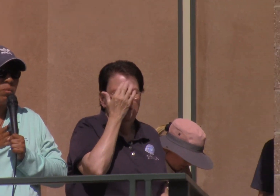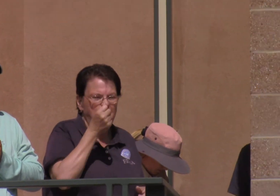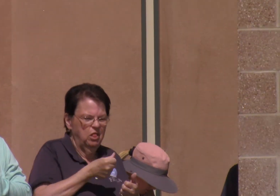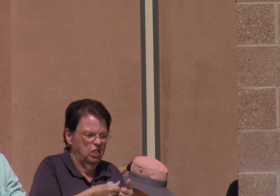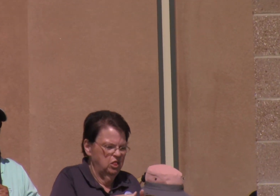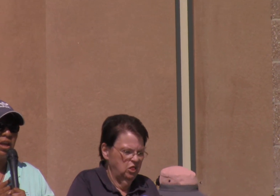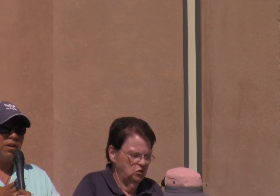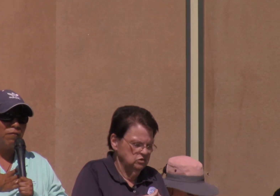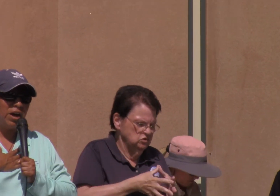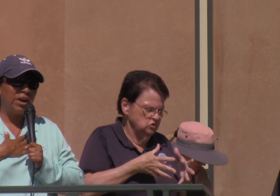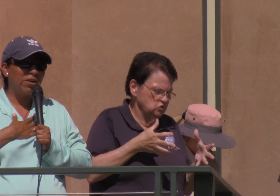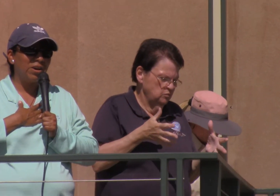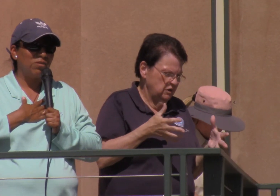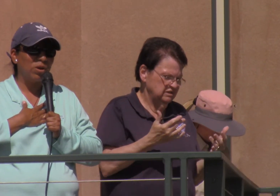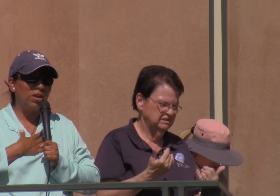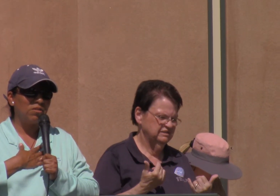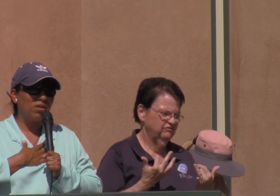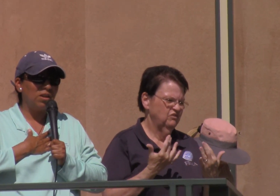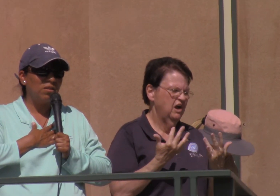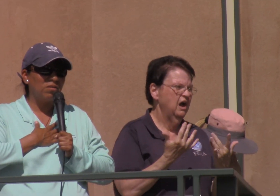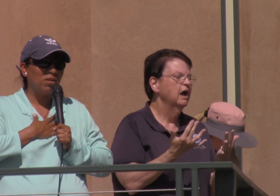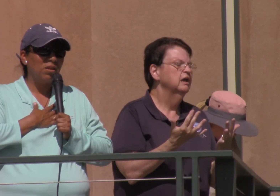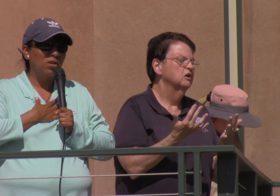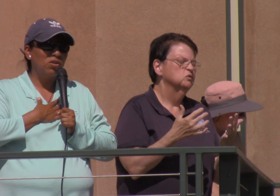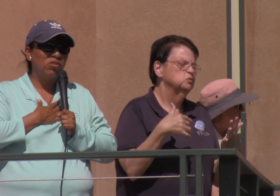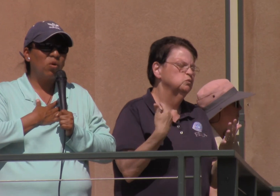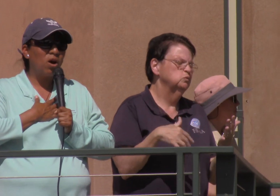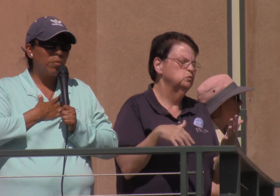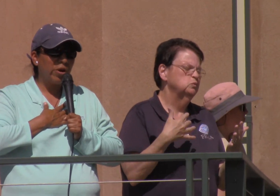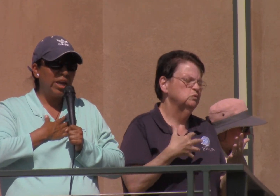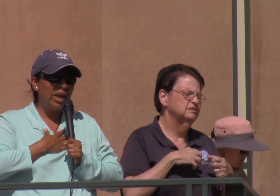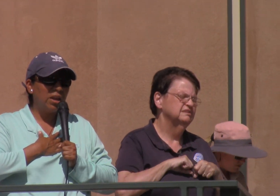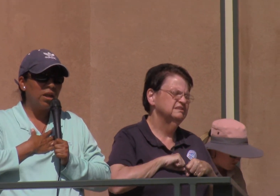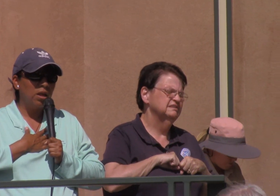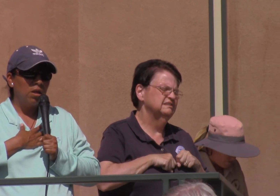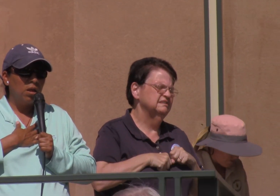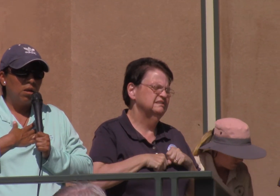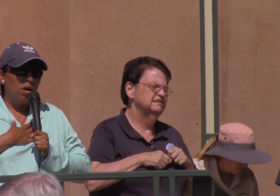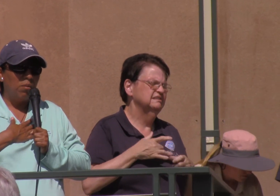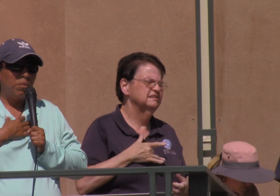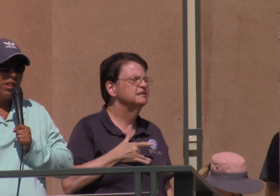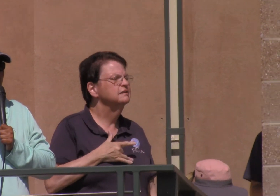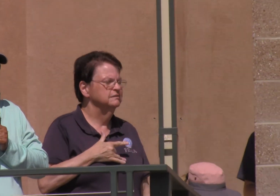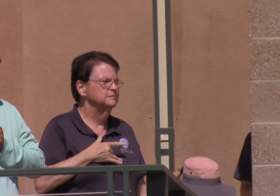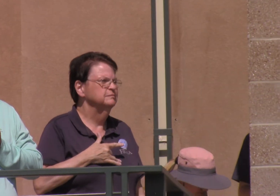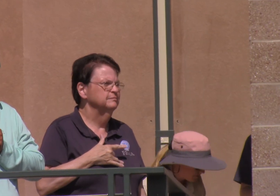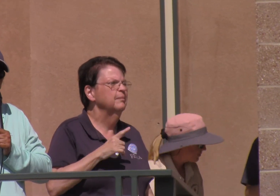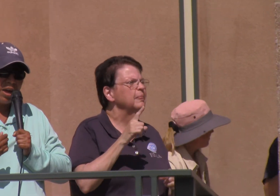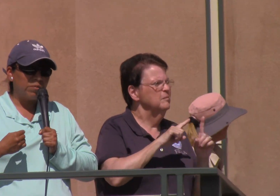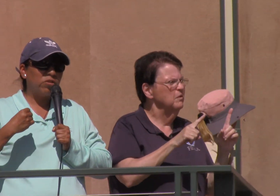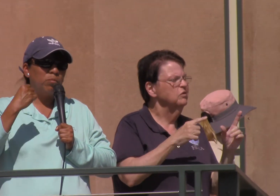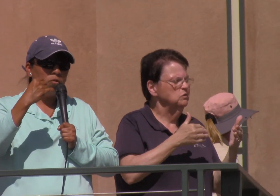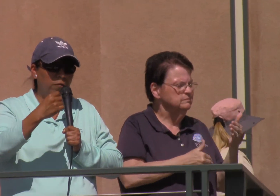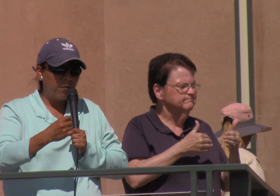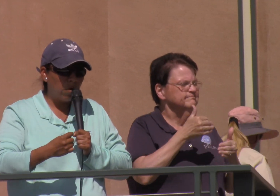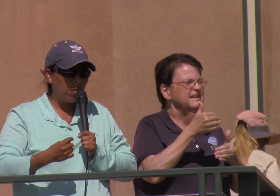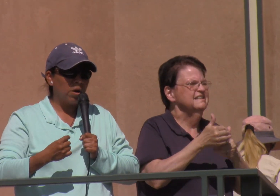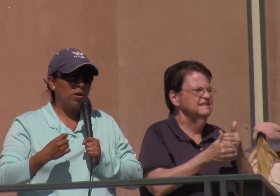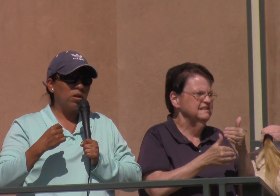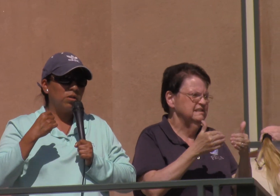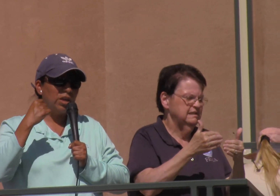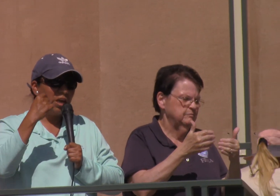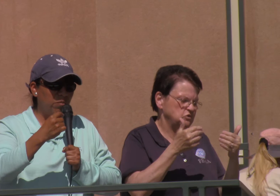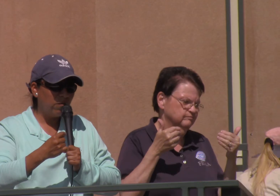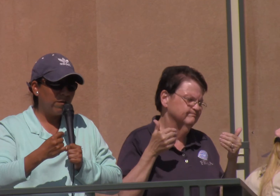losing so much in a fire is so heartbreaking. But these are the next steps to move